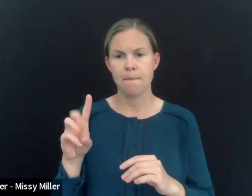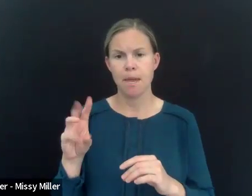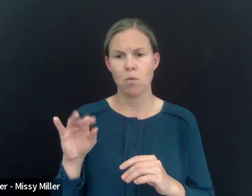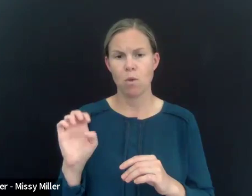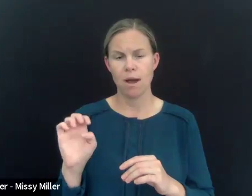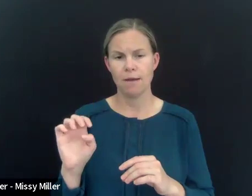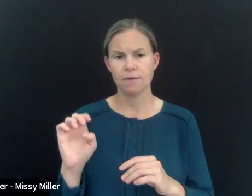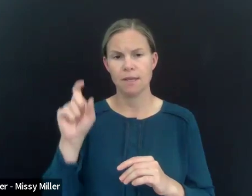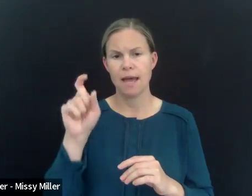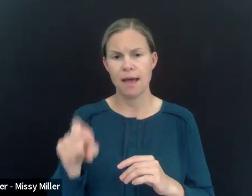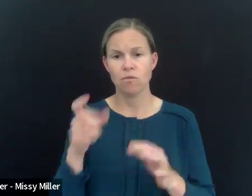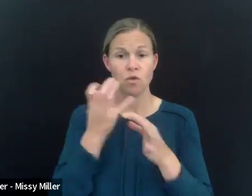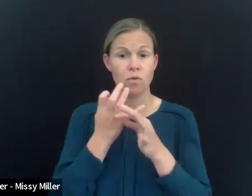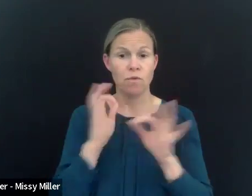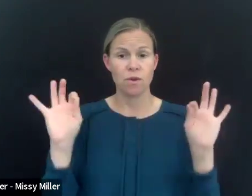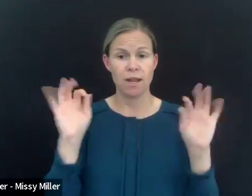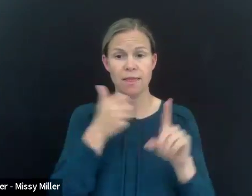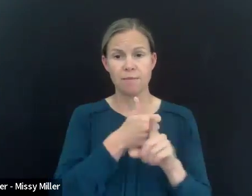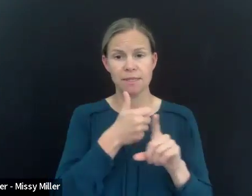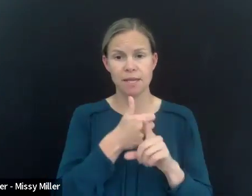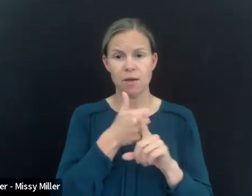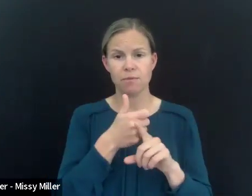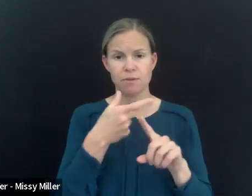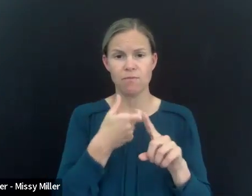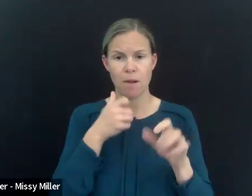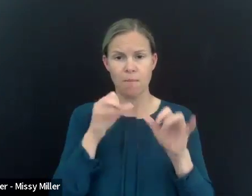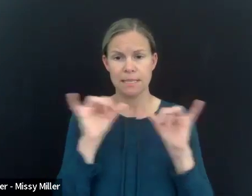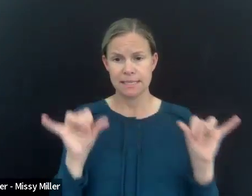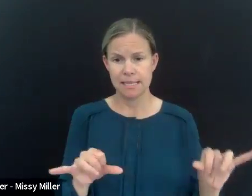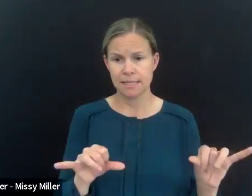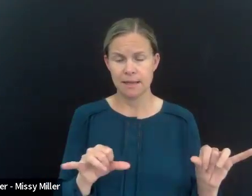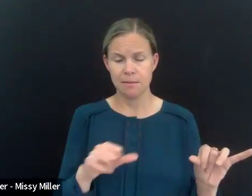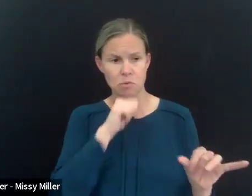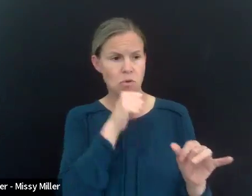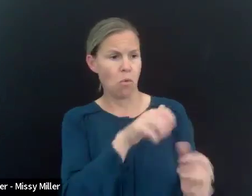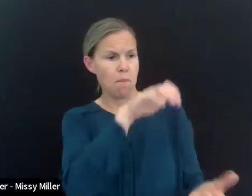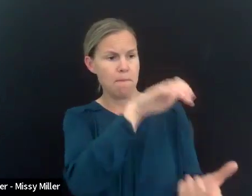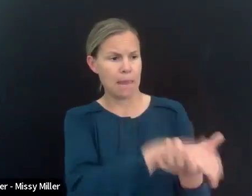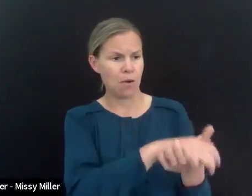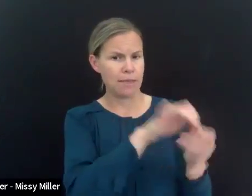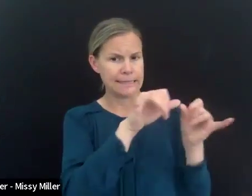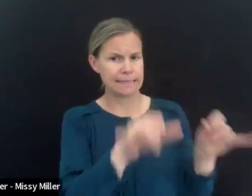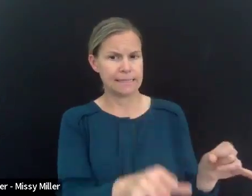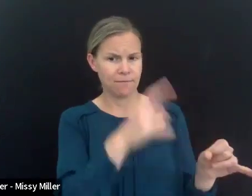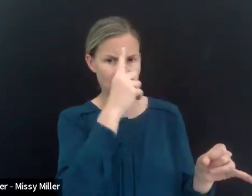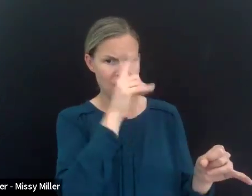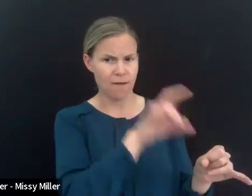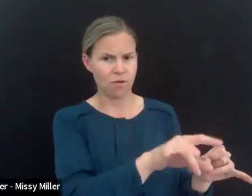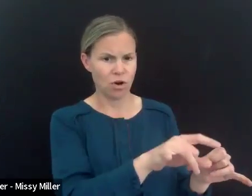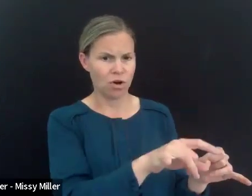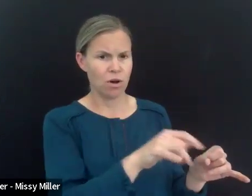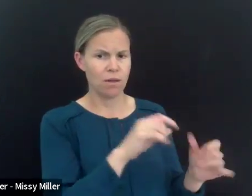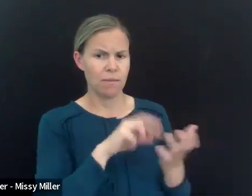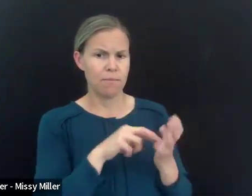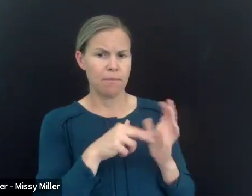in other words, free themselves from the perineum. Like, don't be so married to the perineum that you think the only way to be a midwife is to